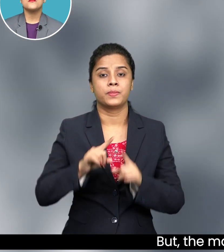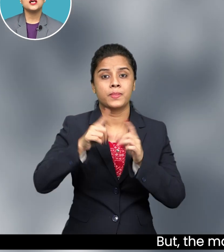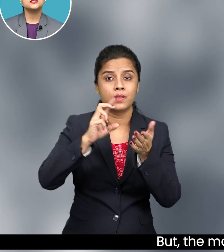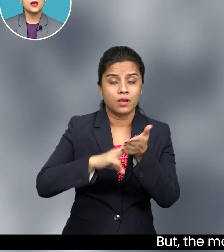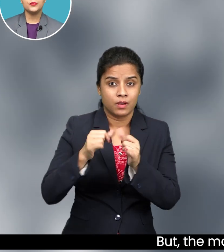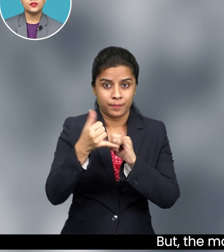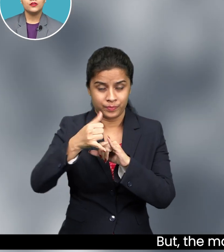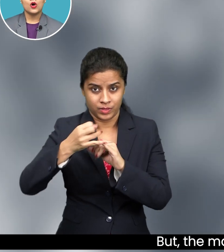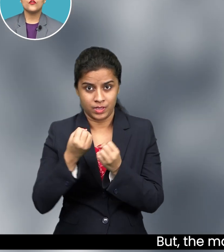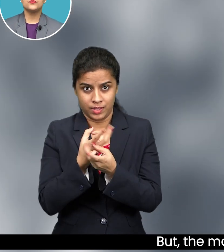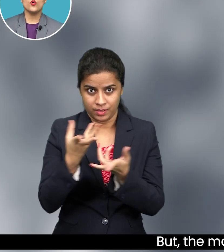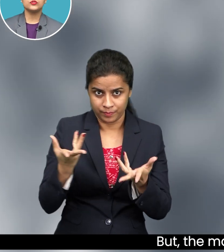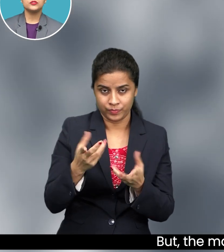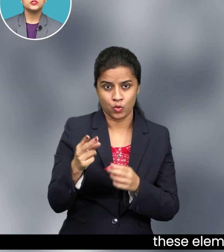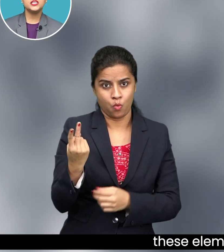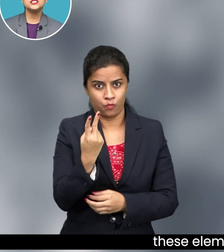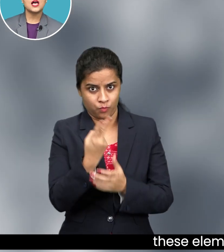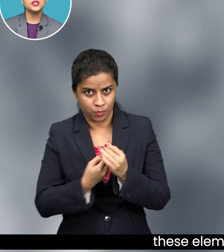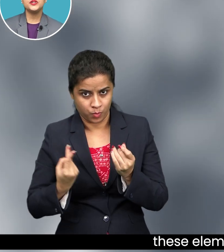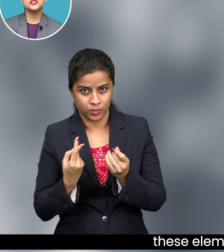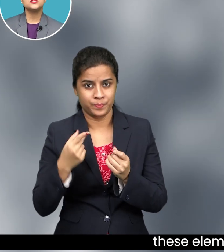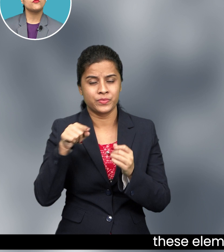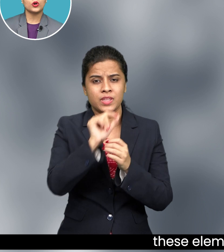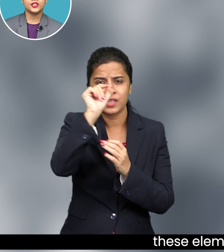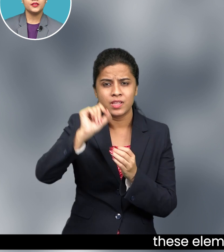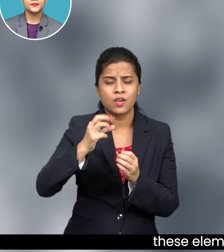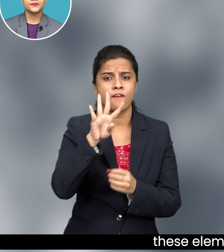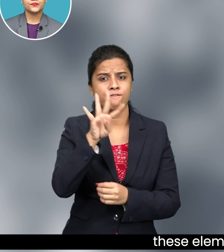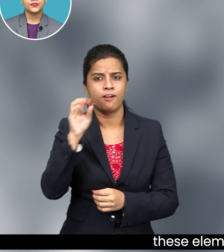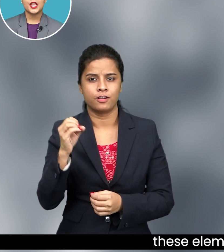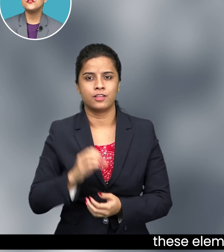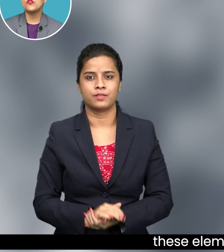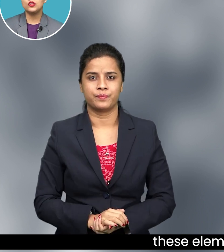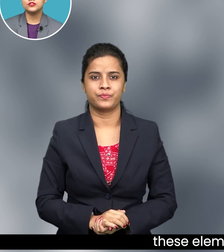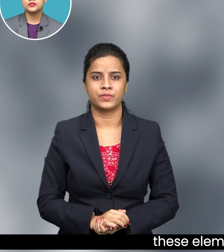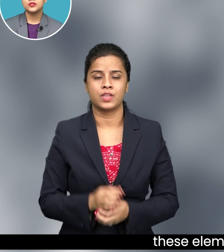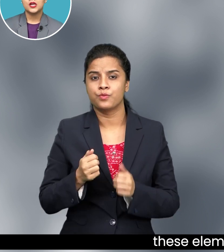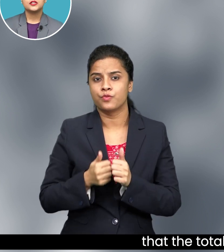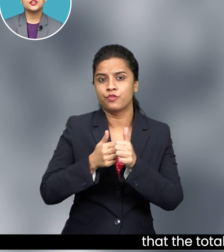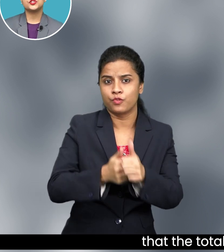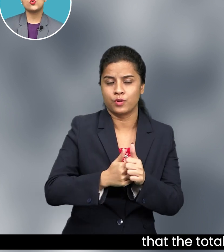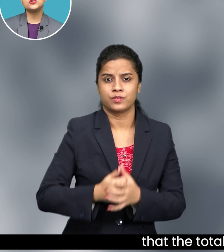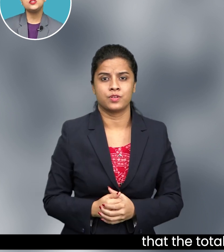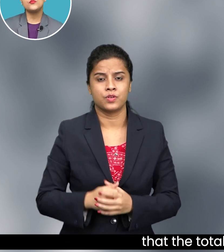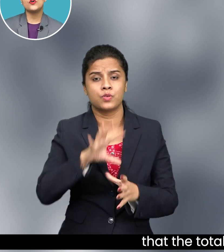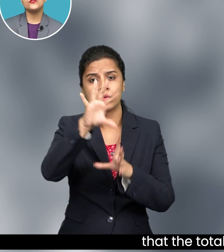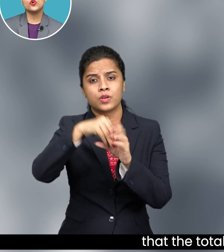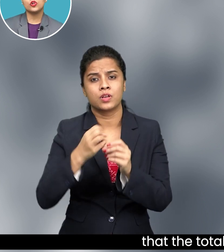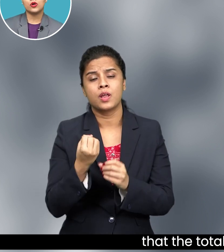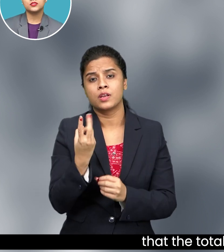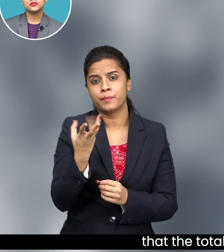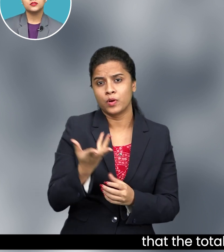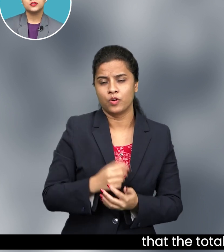But the mass number of both these elements is 40. It follows that the total number